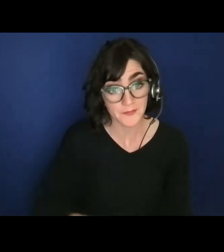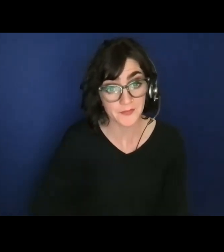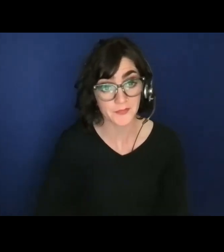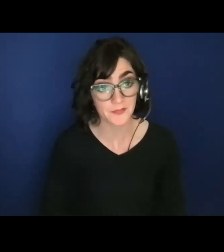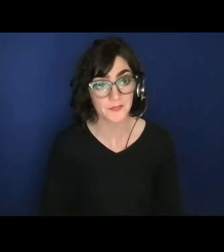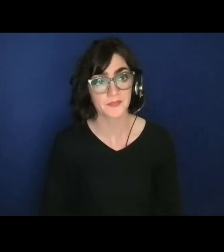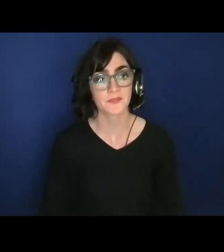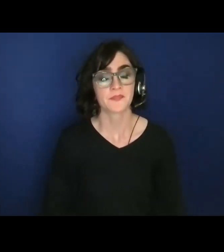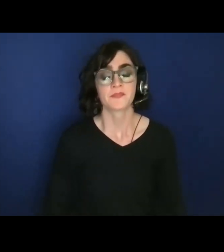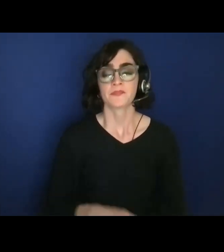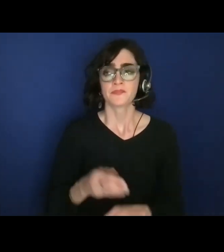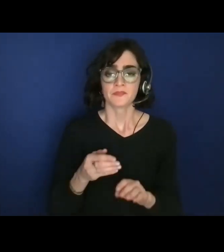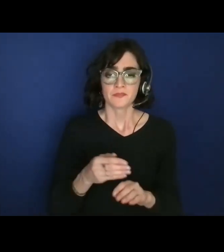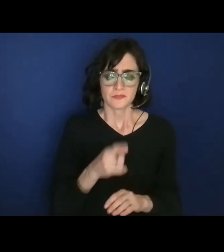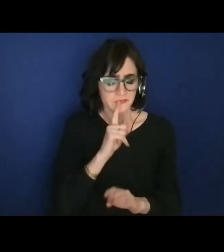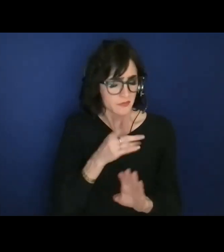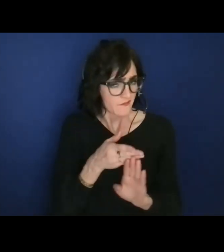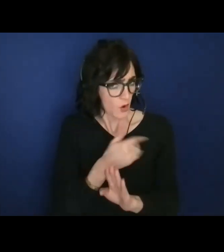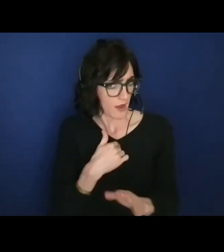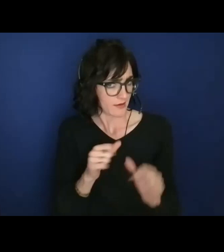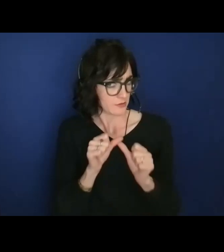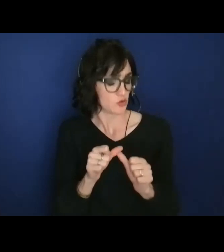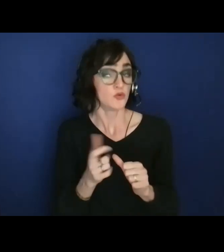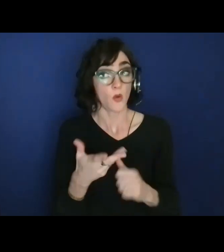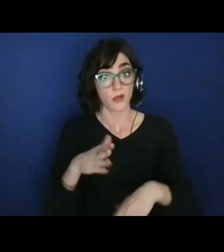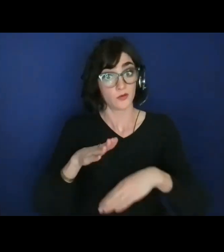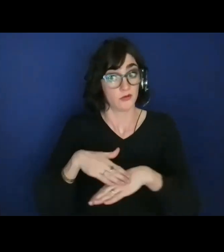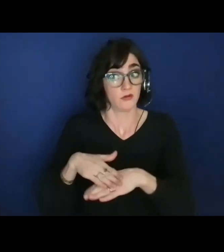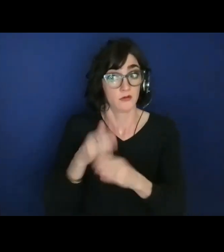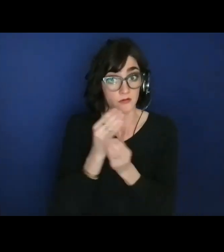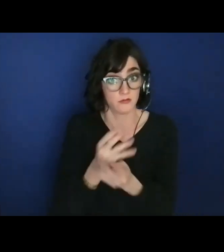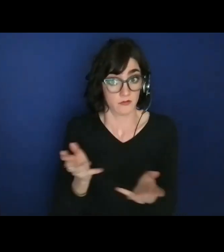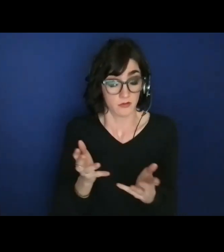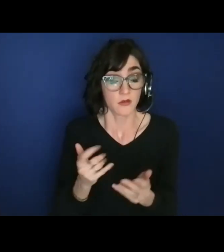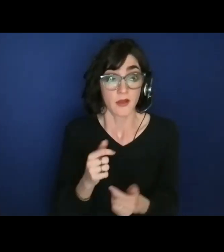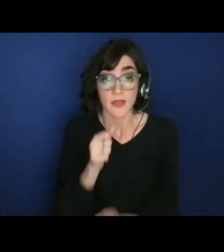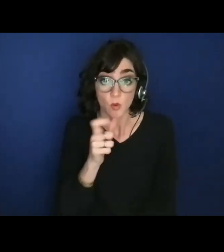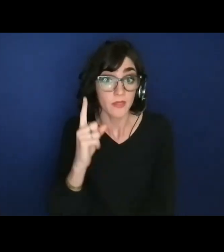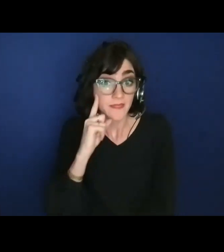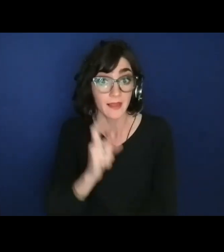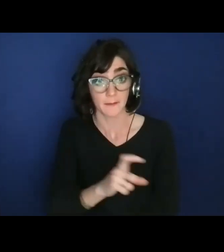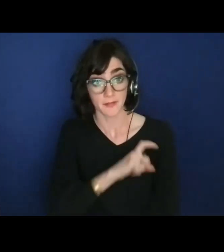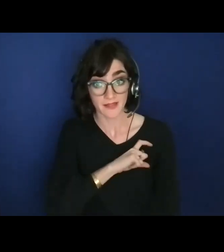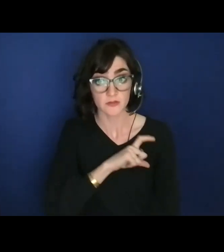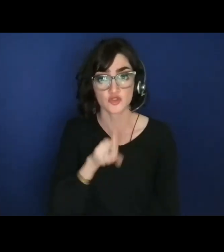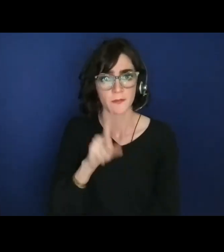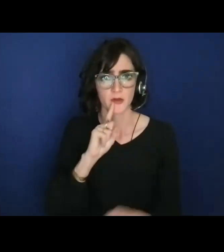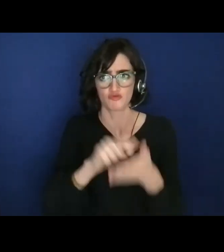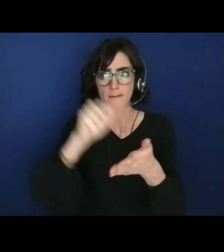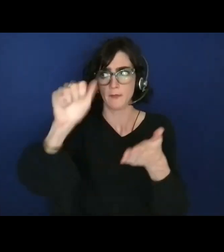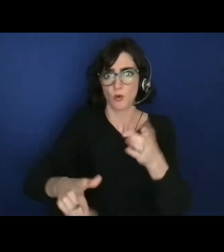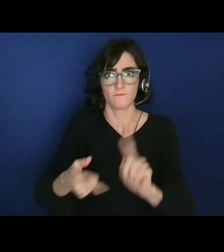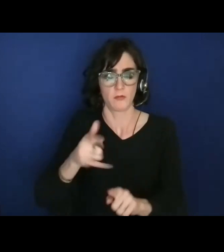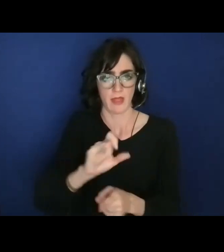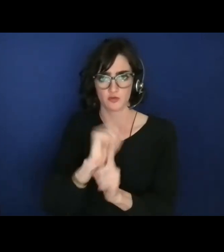So before I continue, I just want to add a disclaimer that I don't think that police should be completely removed from the situation.